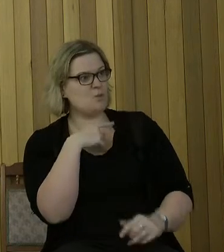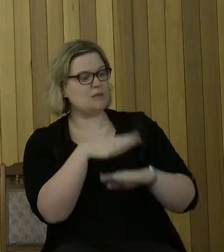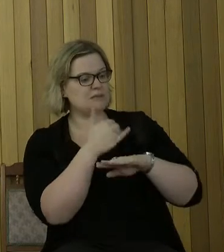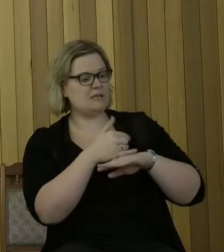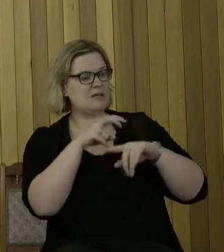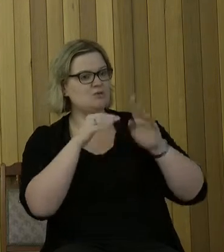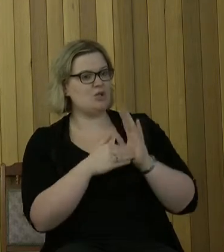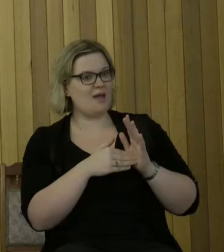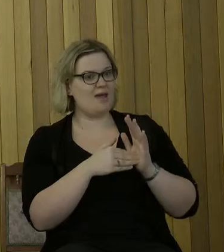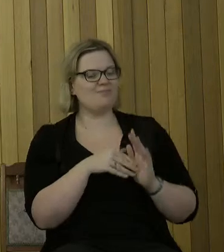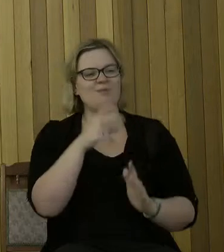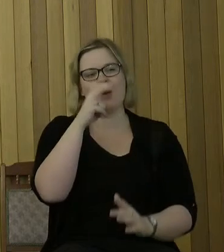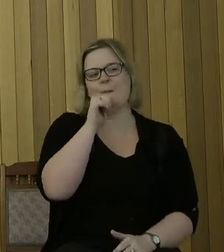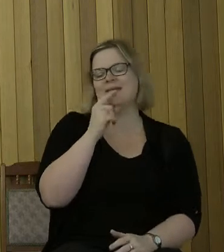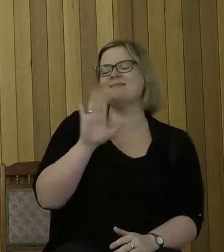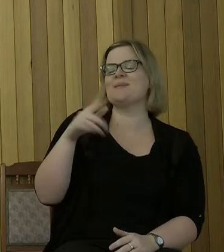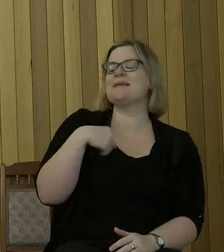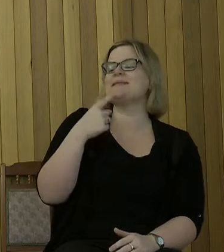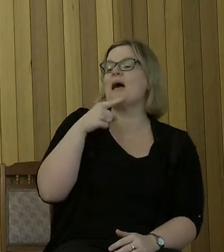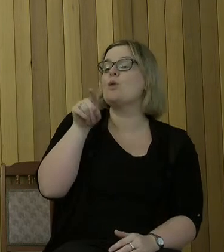The other gentleman said, "Let me tell you a story.